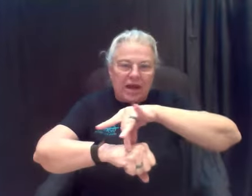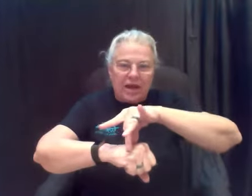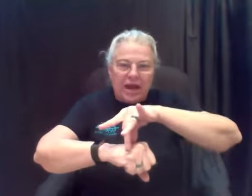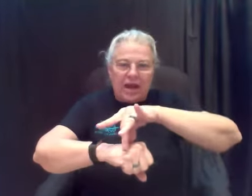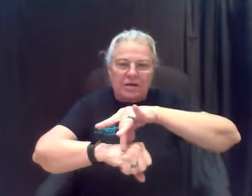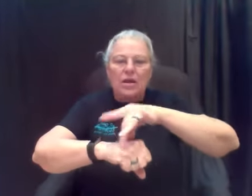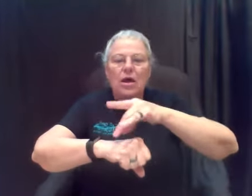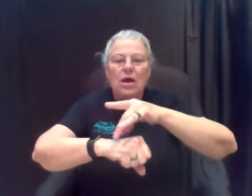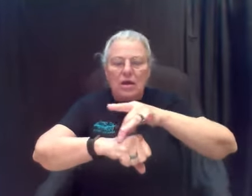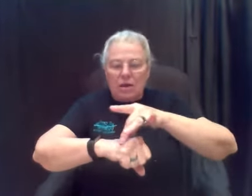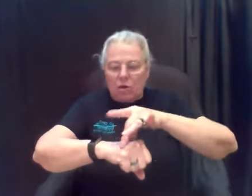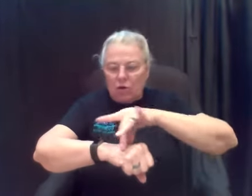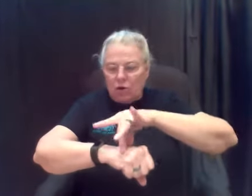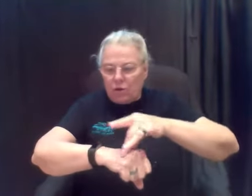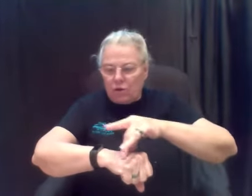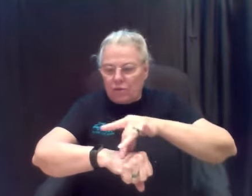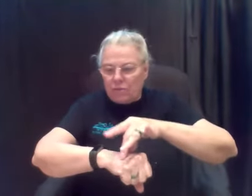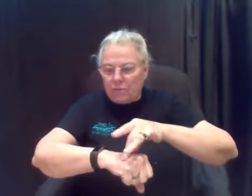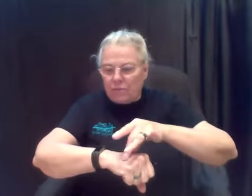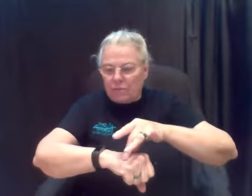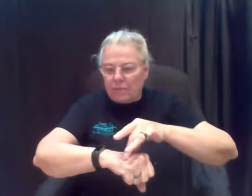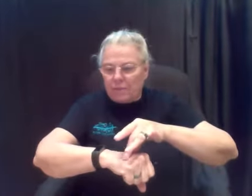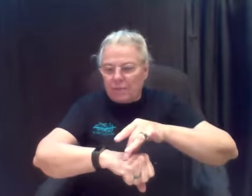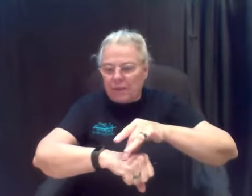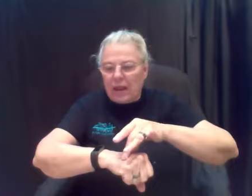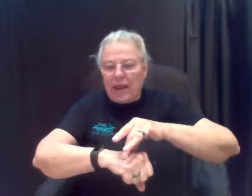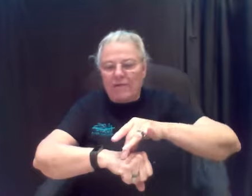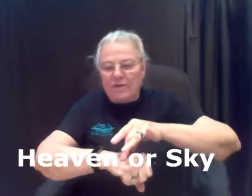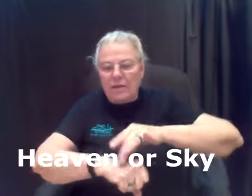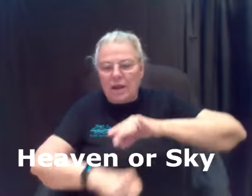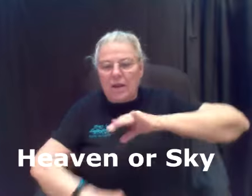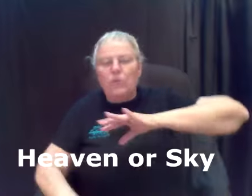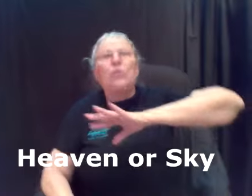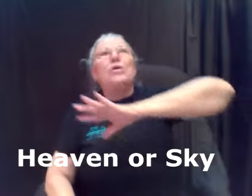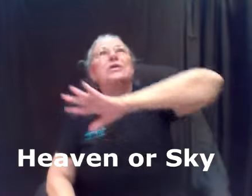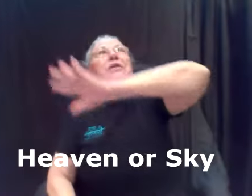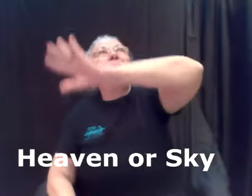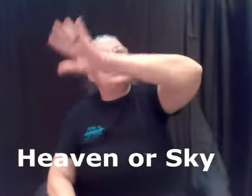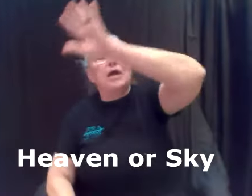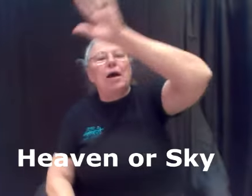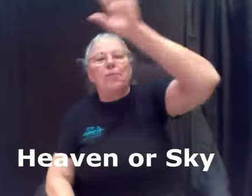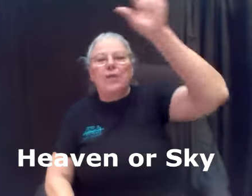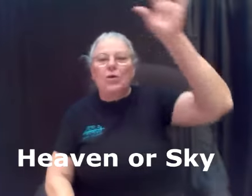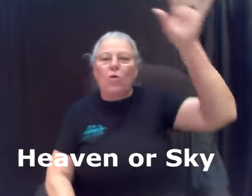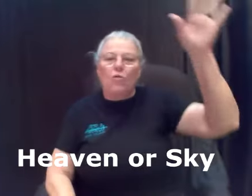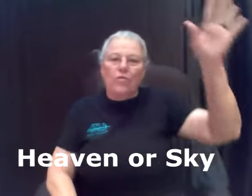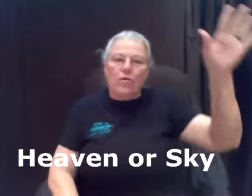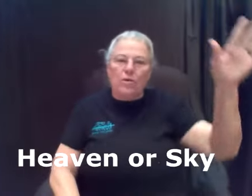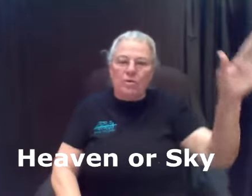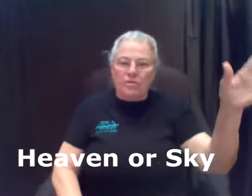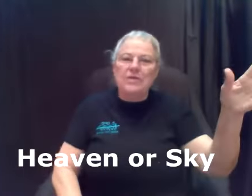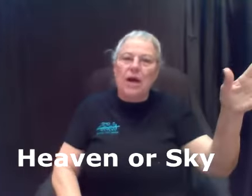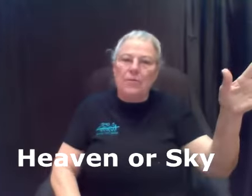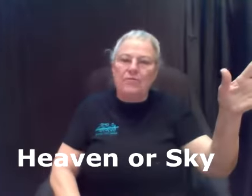hand. Earth. Heaven, you're going to take it up and over the top of your